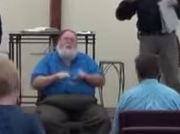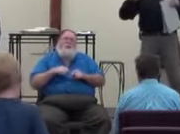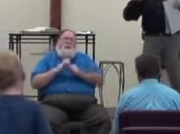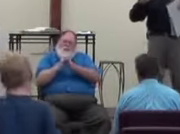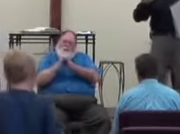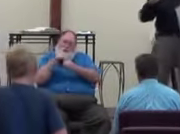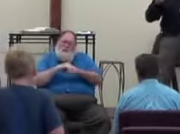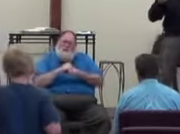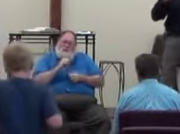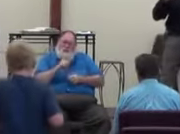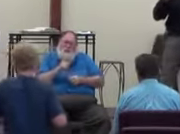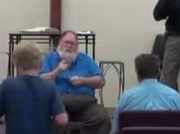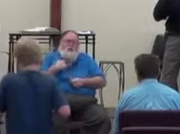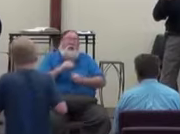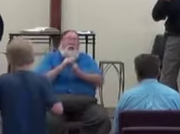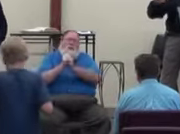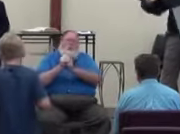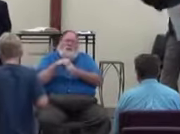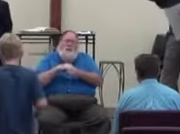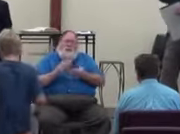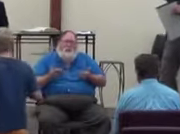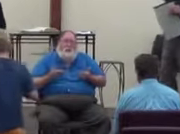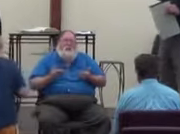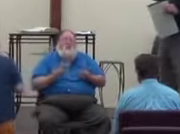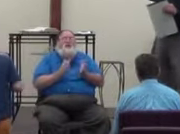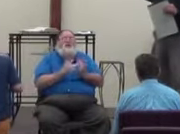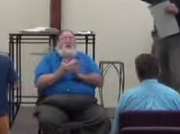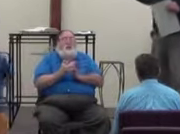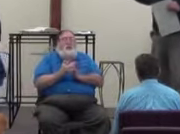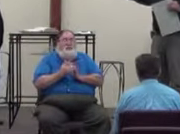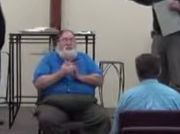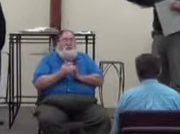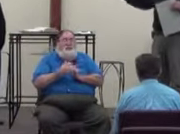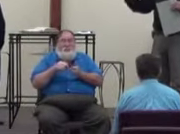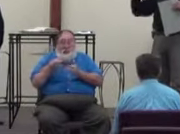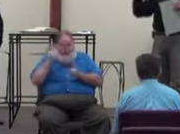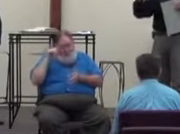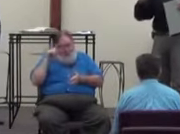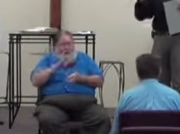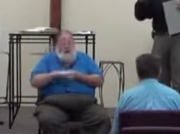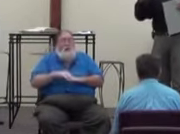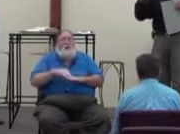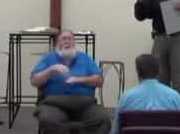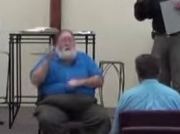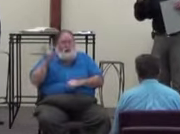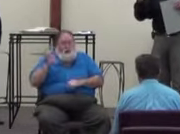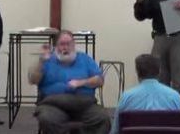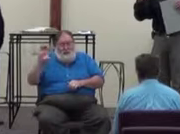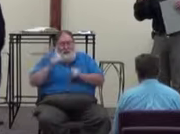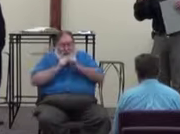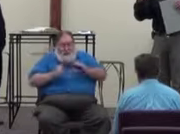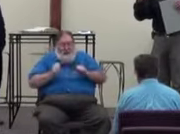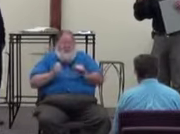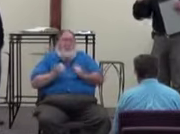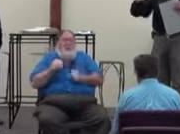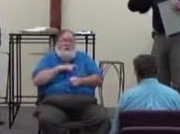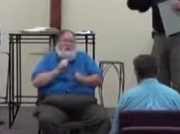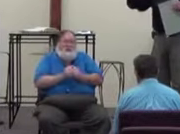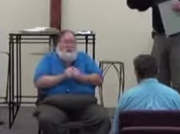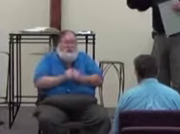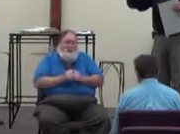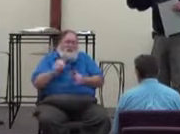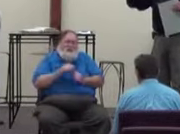we're worshiping in what Jesus Christ paid for on that cross and blessed us with. We're